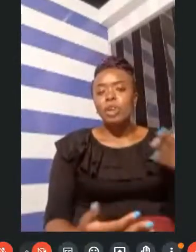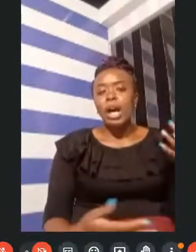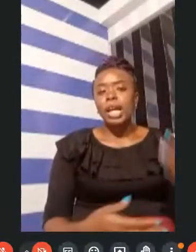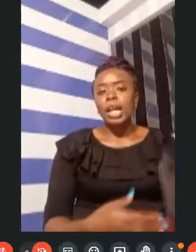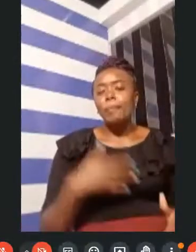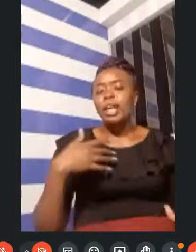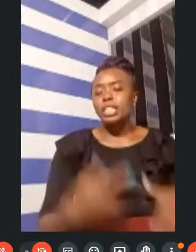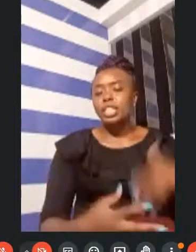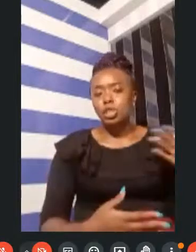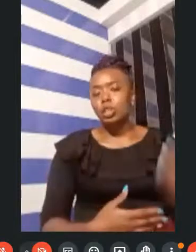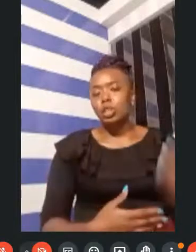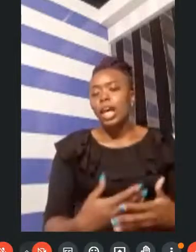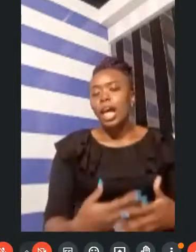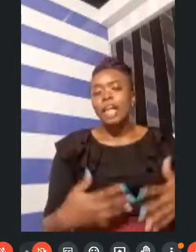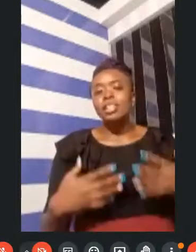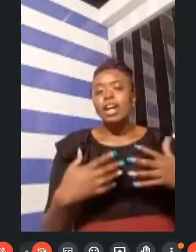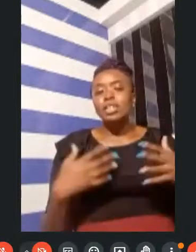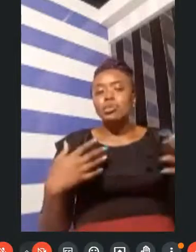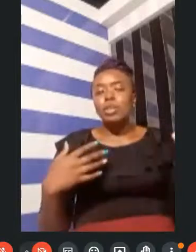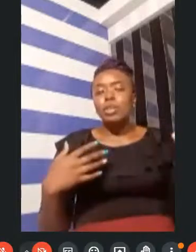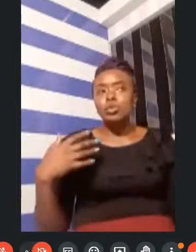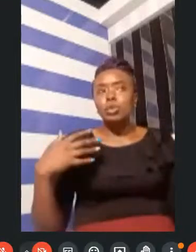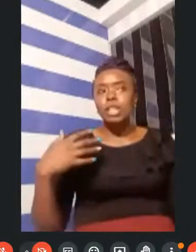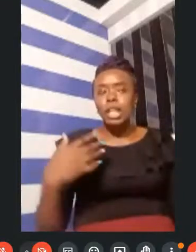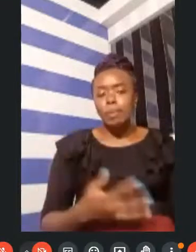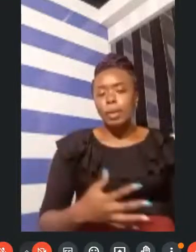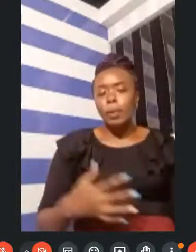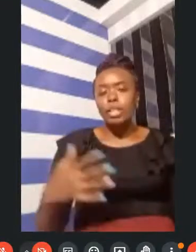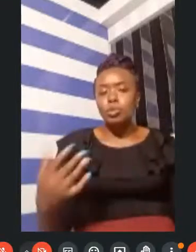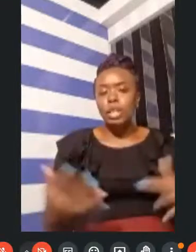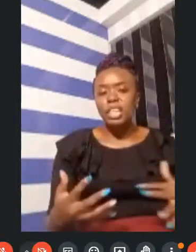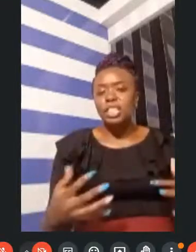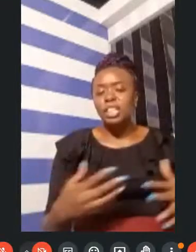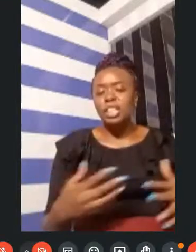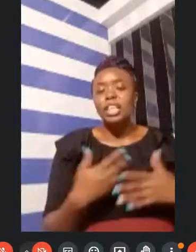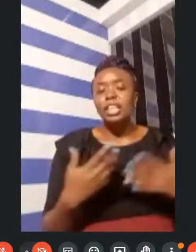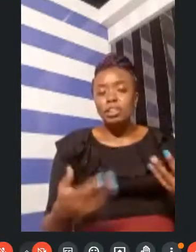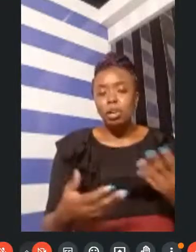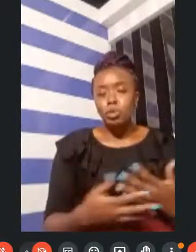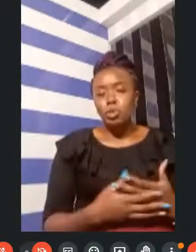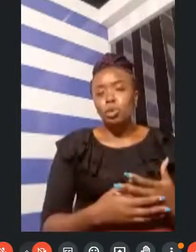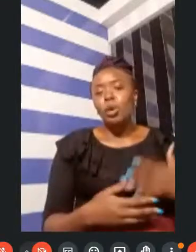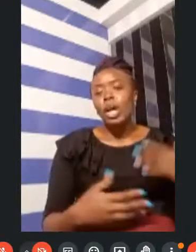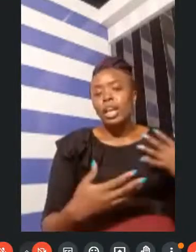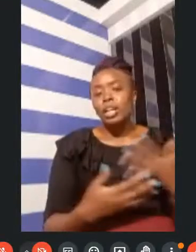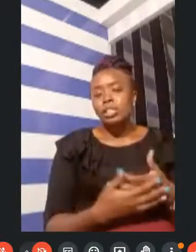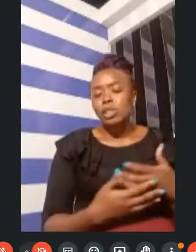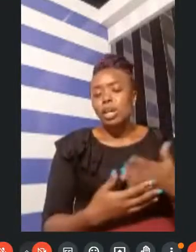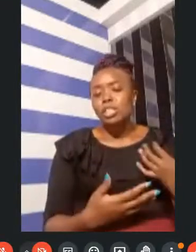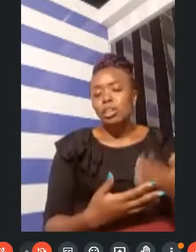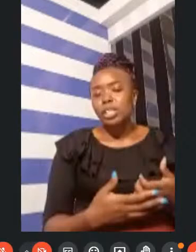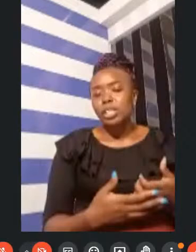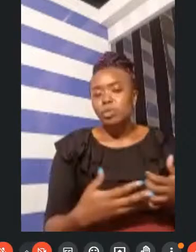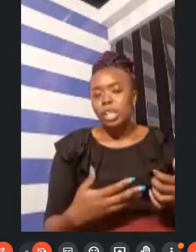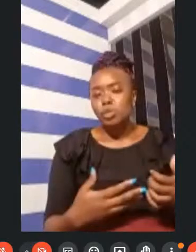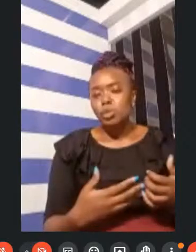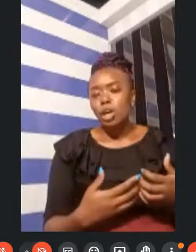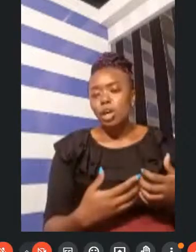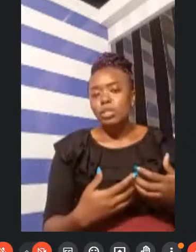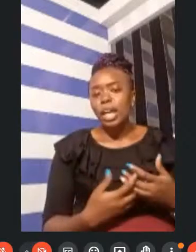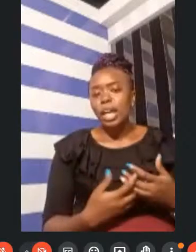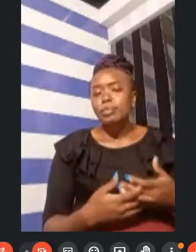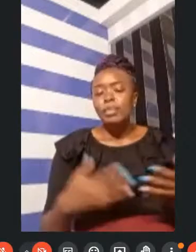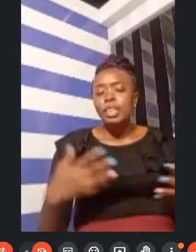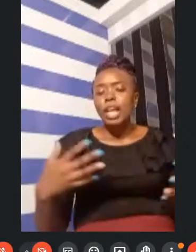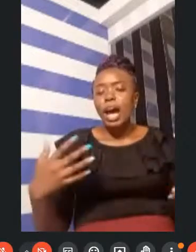matter of repetition. As long as you've understood number 1 to 19, then you're good to go. And also, as long as you've understood